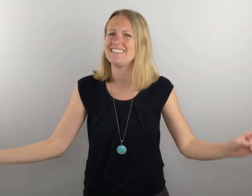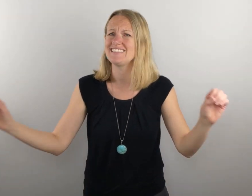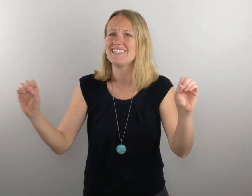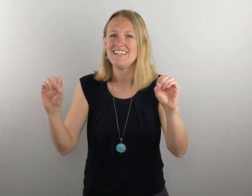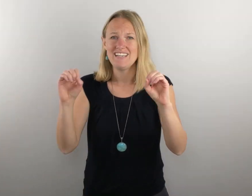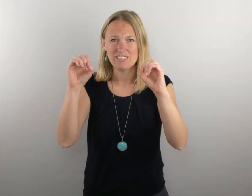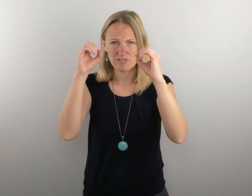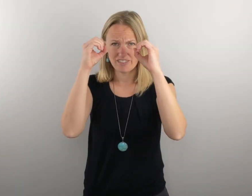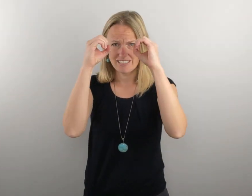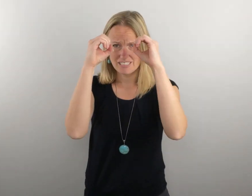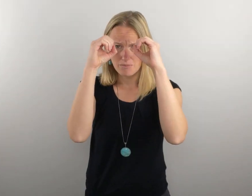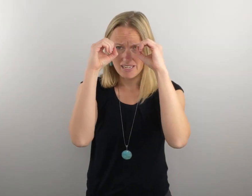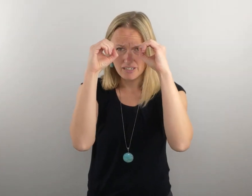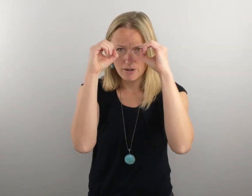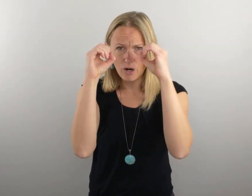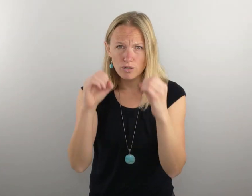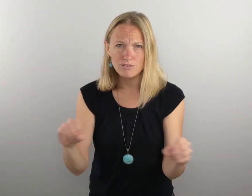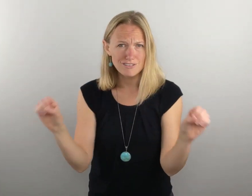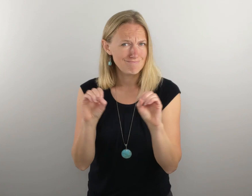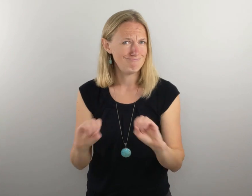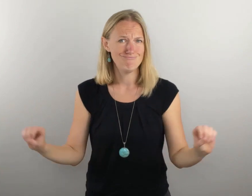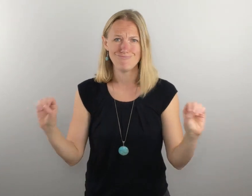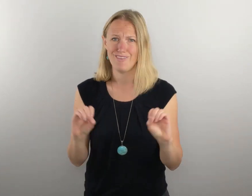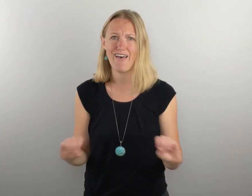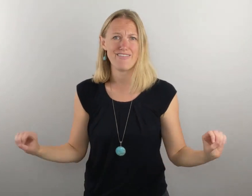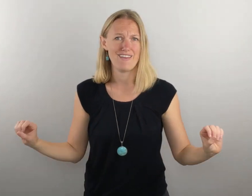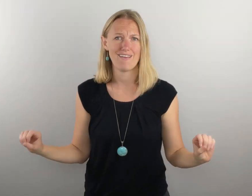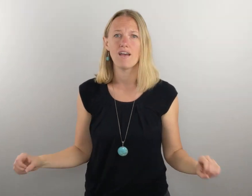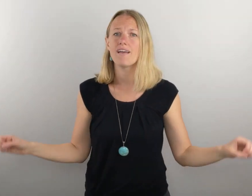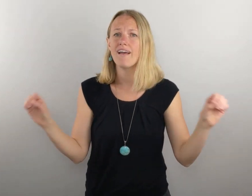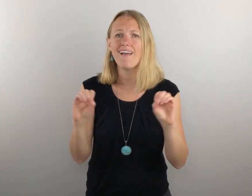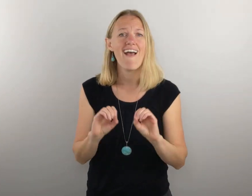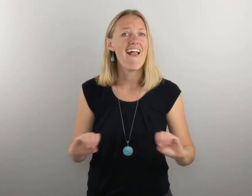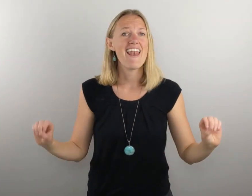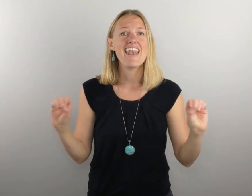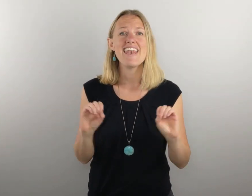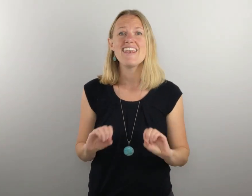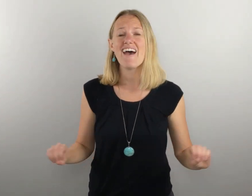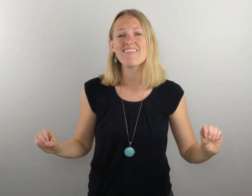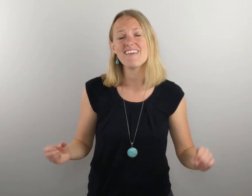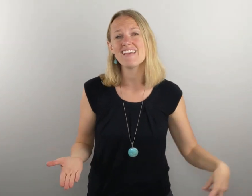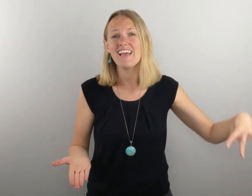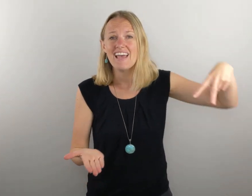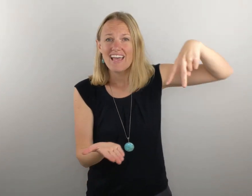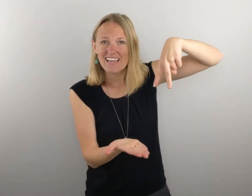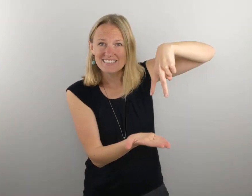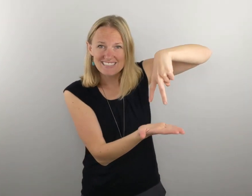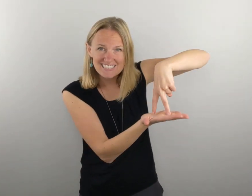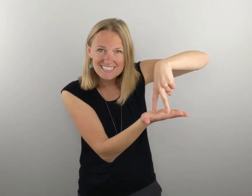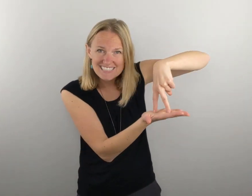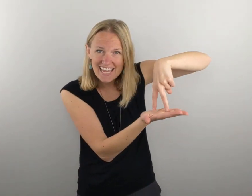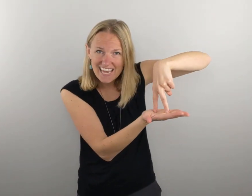against. So for this, you're making your O's, nothing, okay? Nothing can